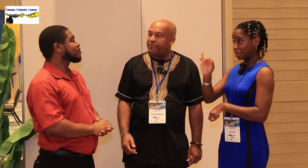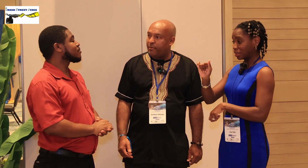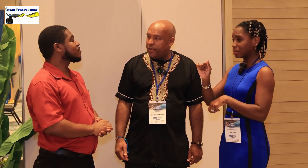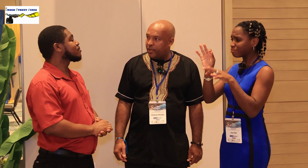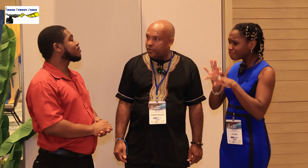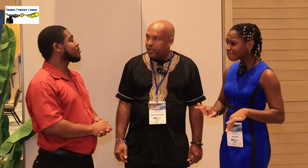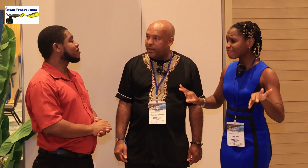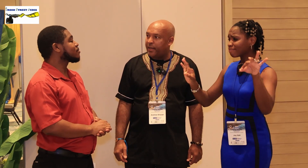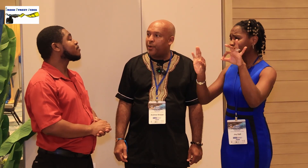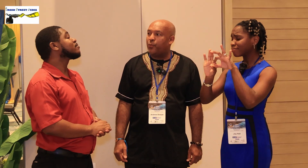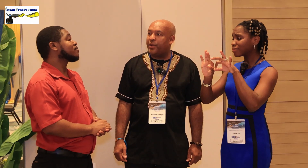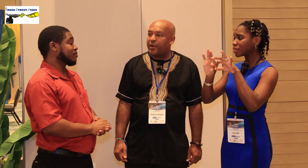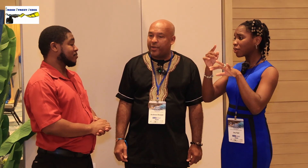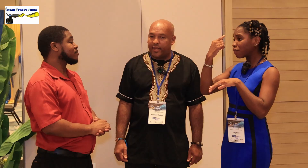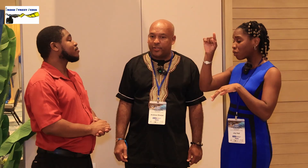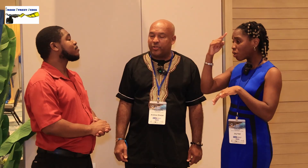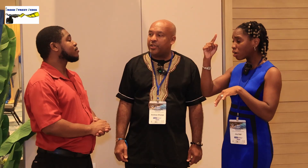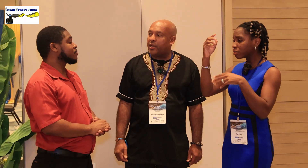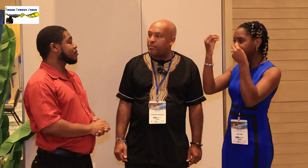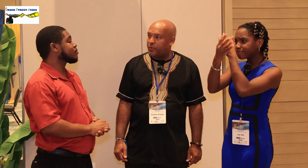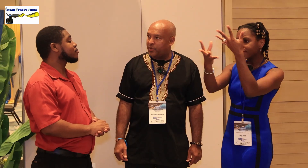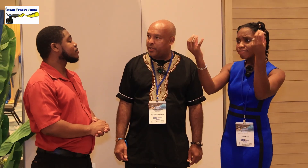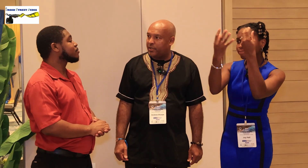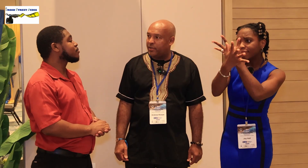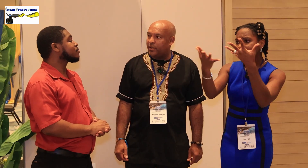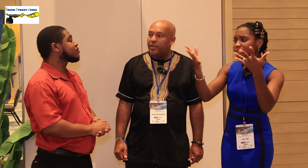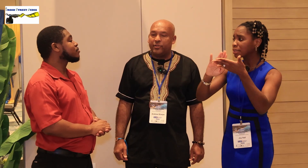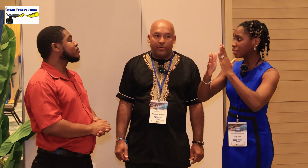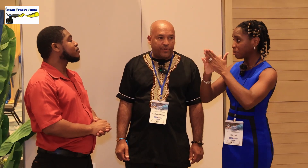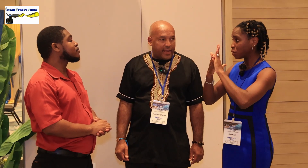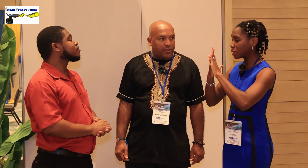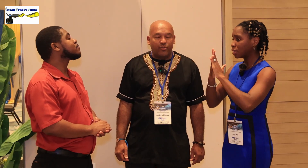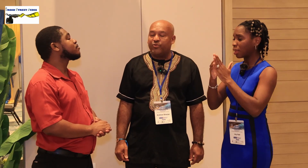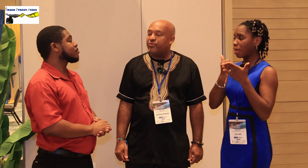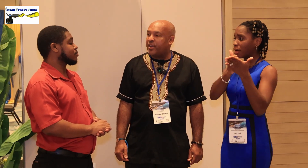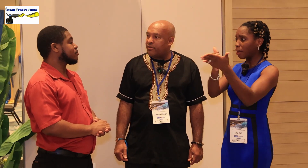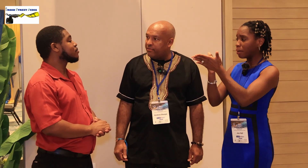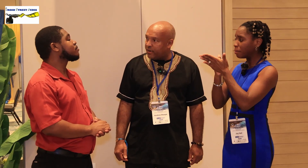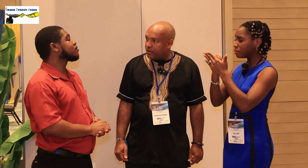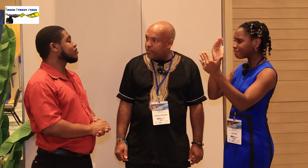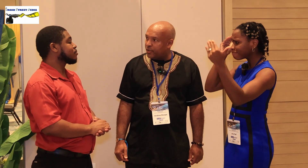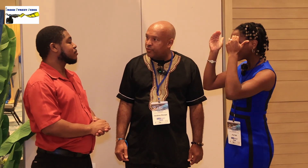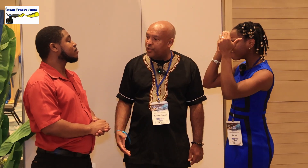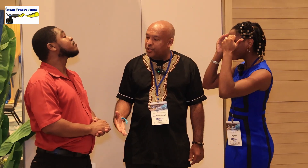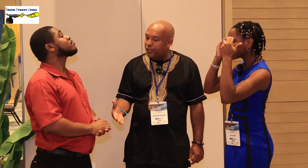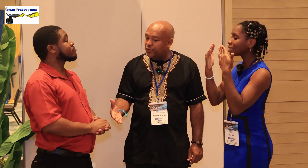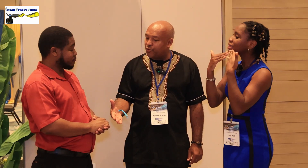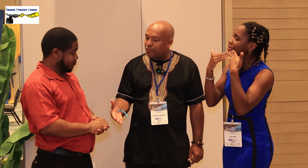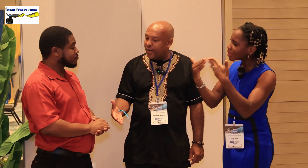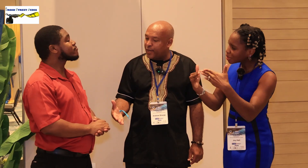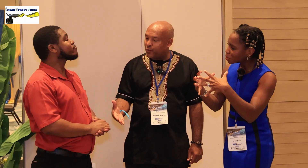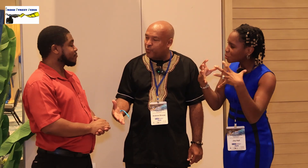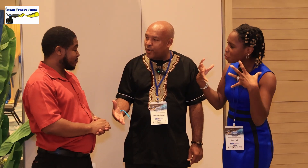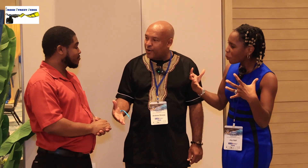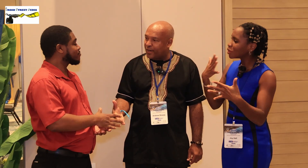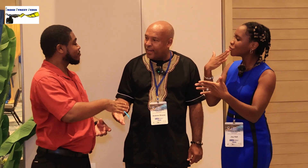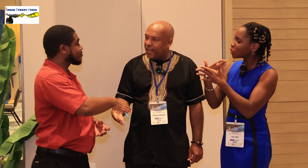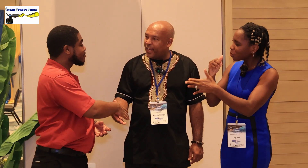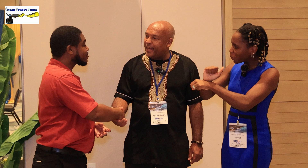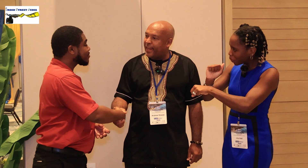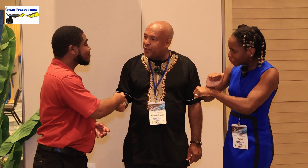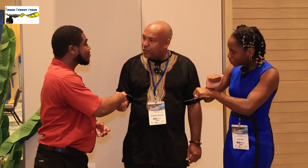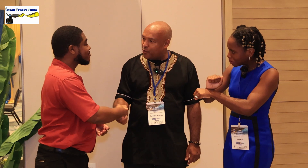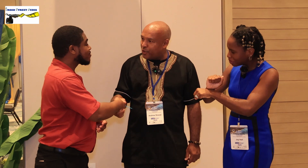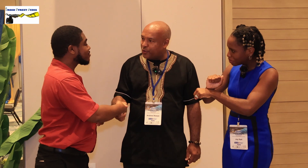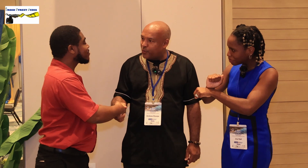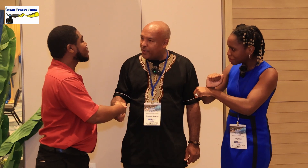provide information and awareness to the community. So thank you very, very much for such great work